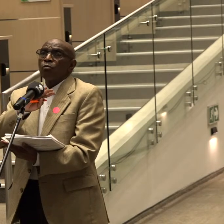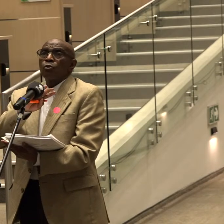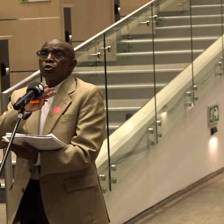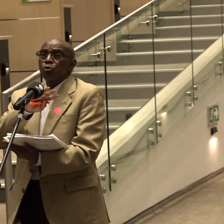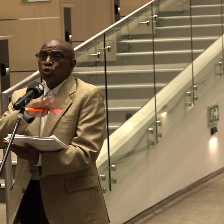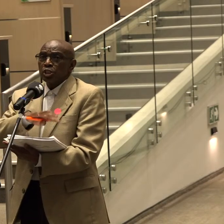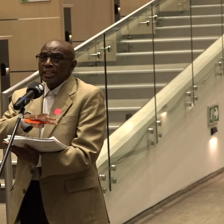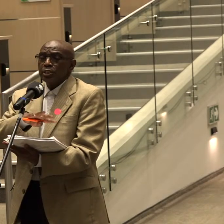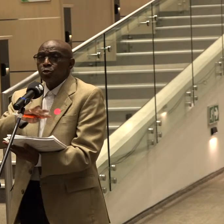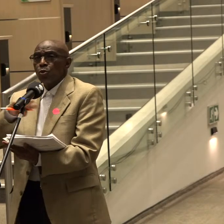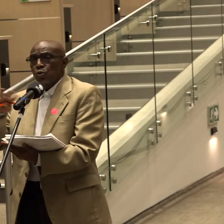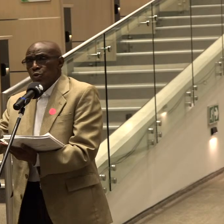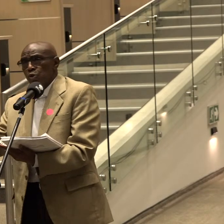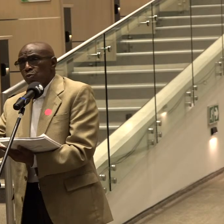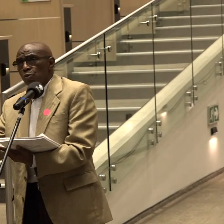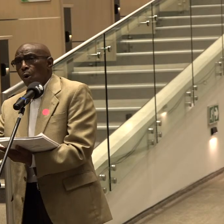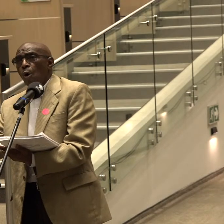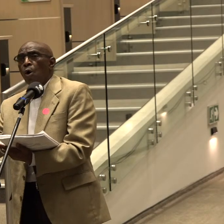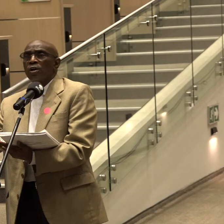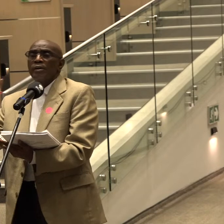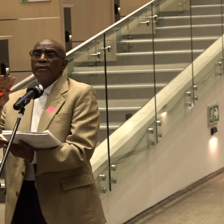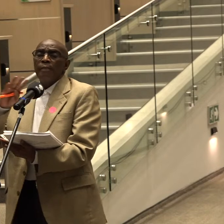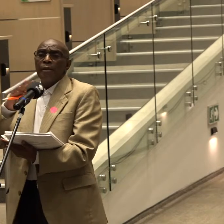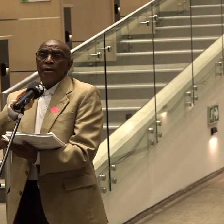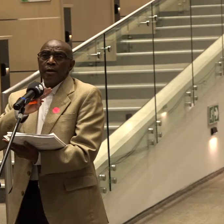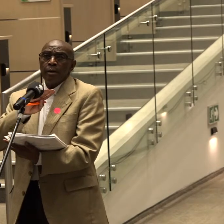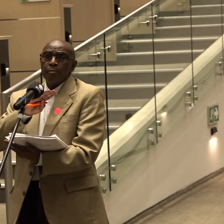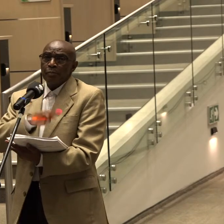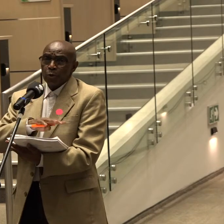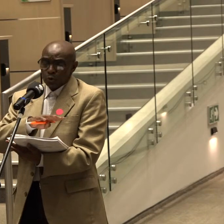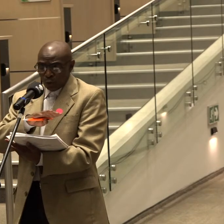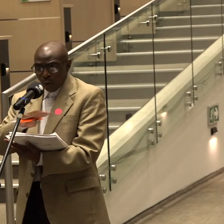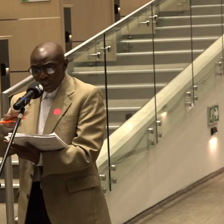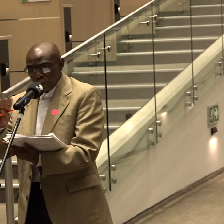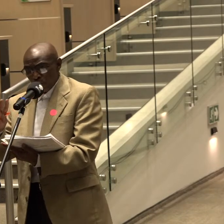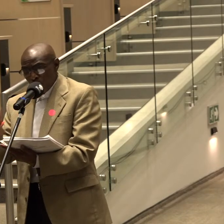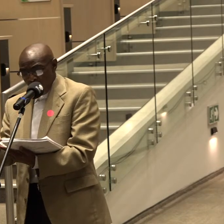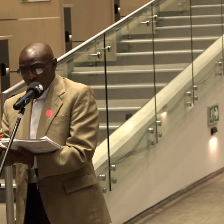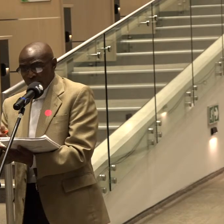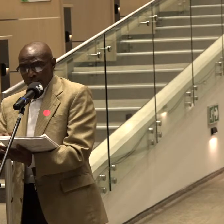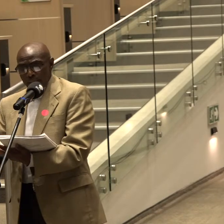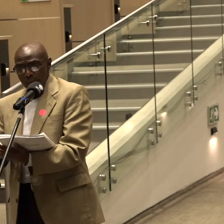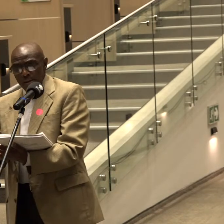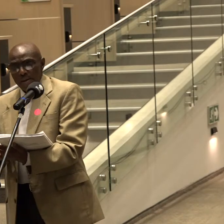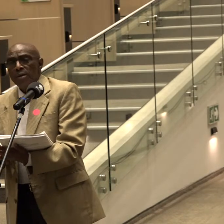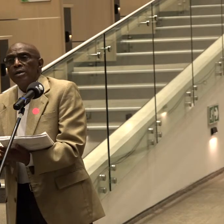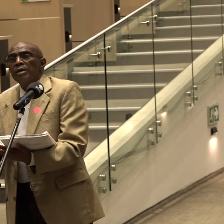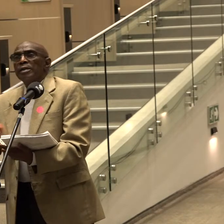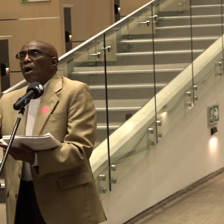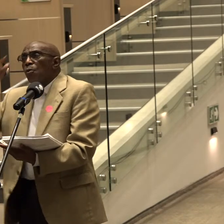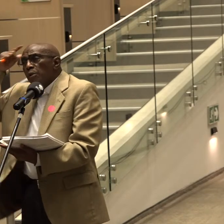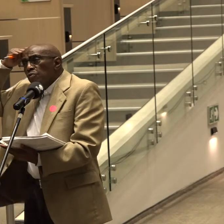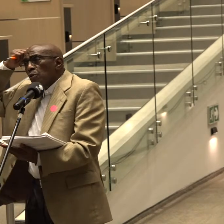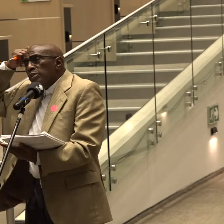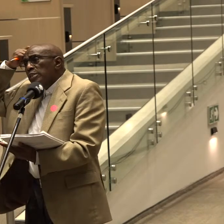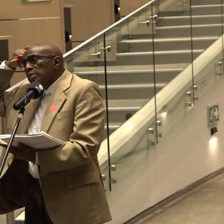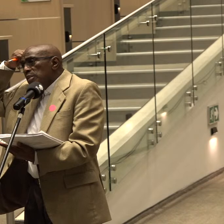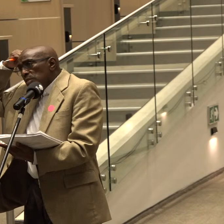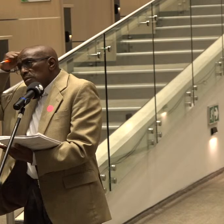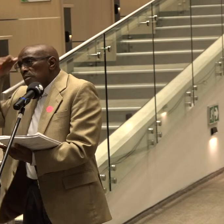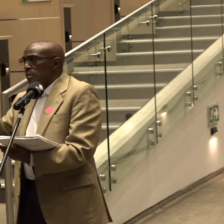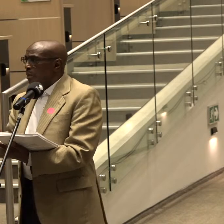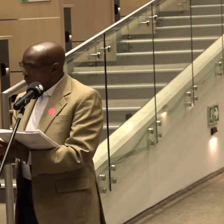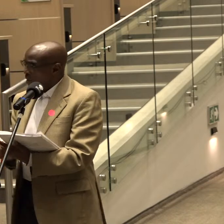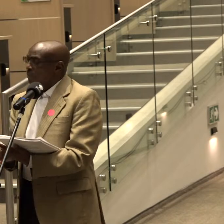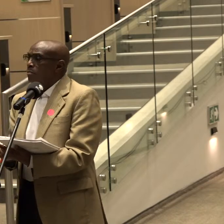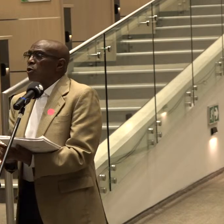Idaho for school children to go to school or people going to work now we've got